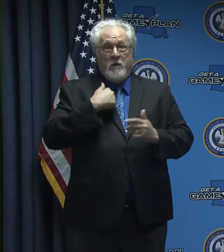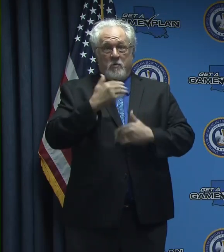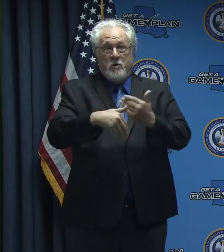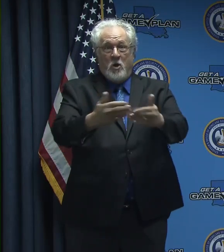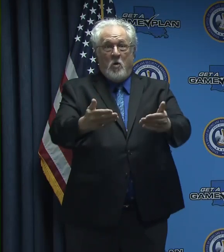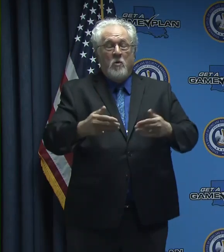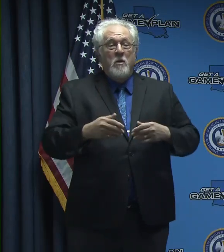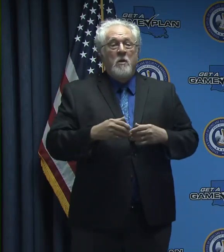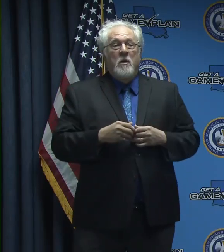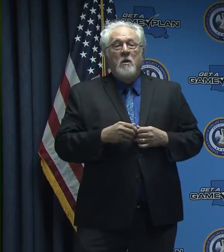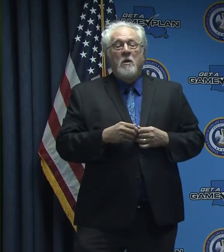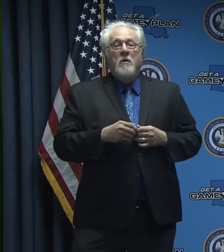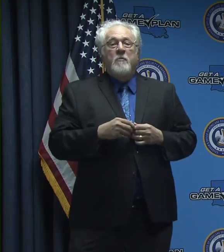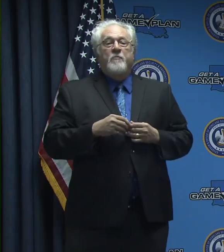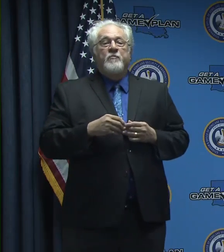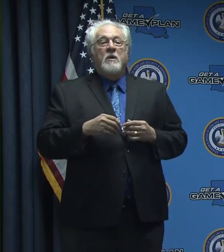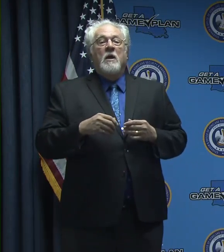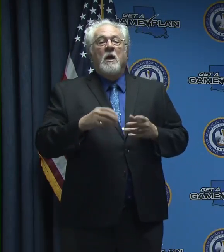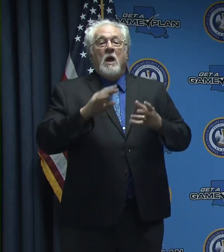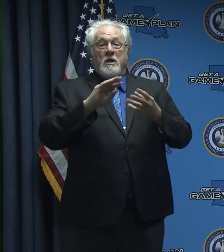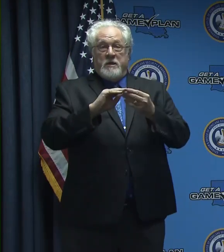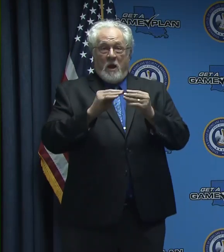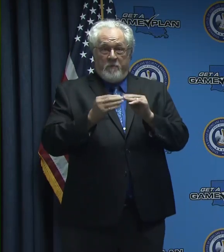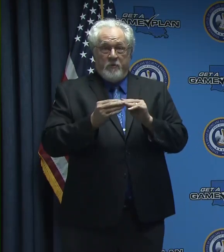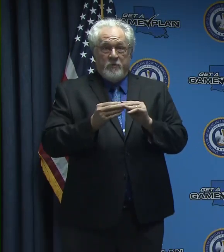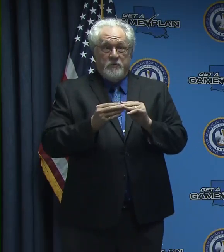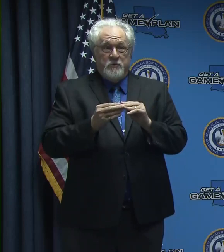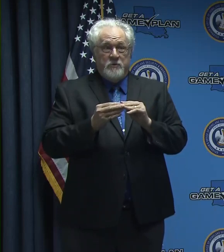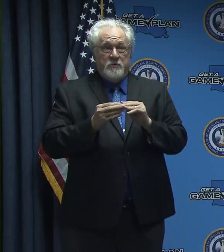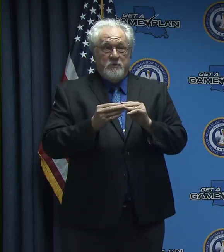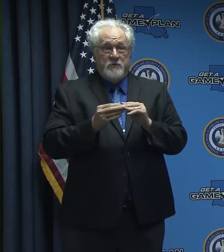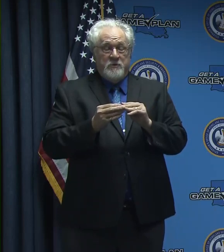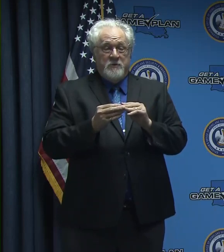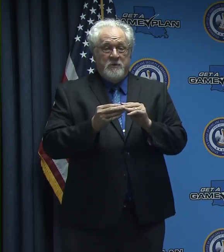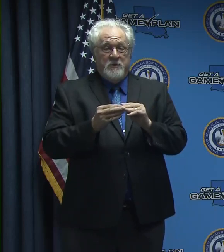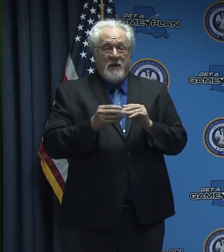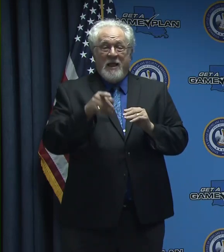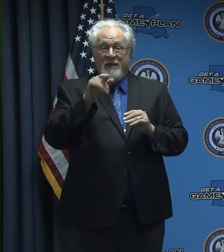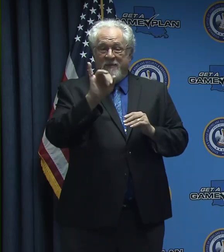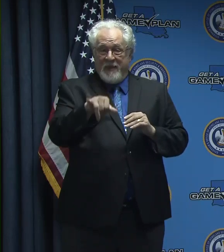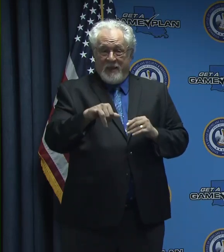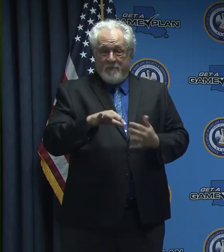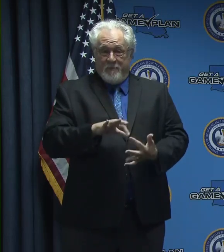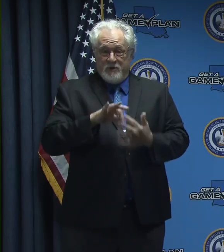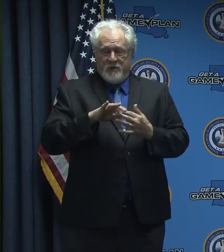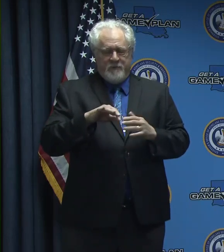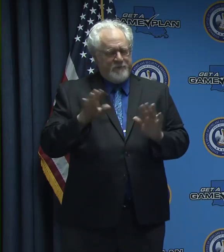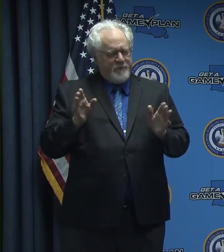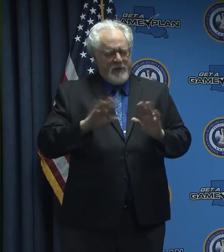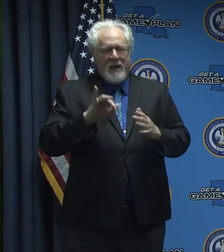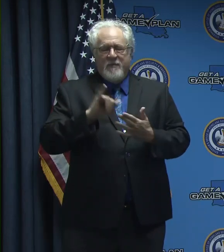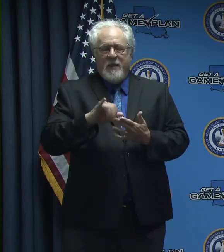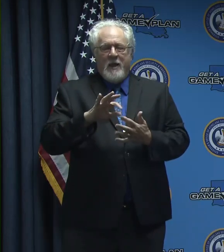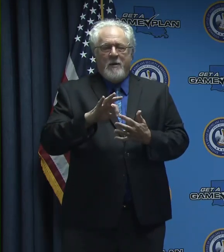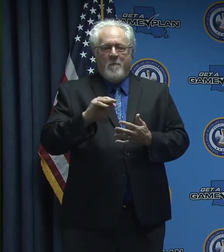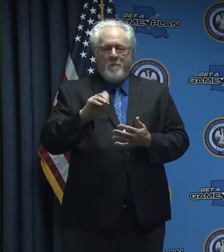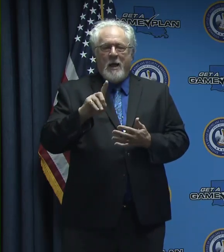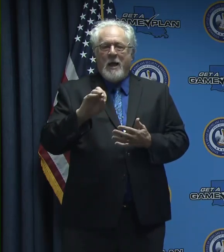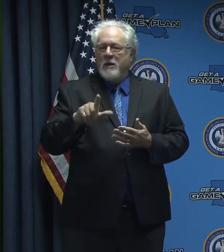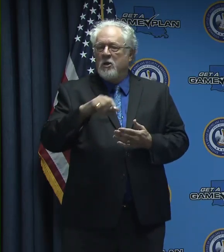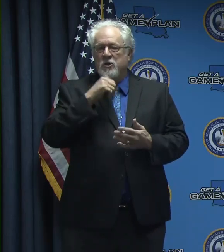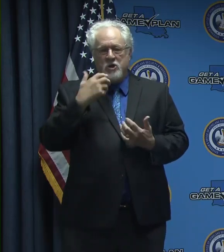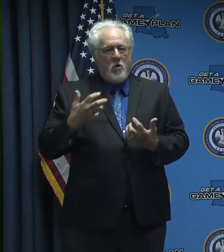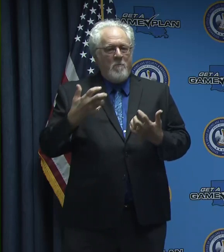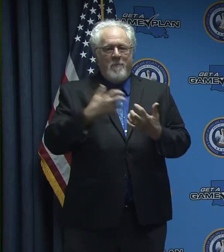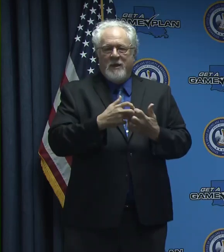go. The numbers in that particular study, in that particular model, don't match